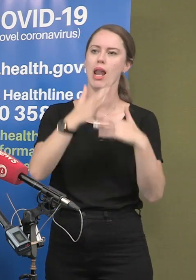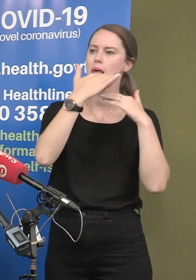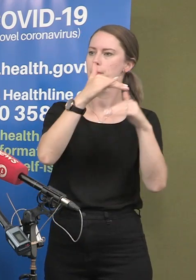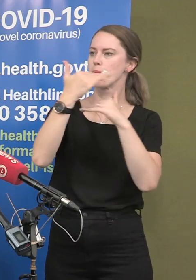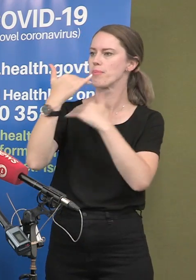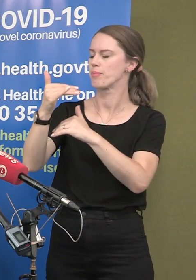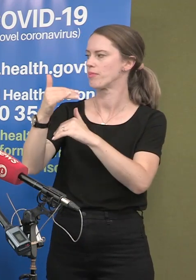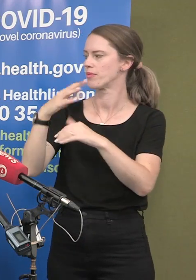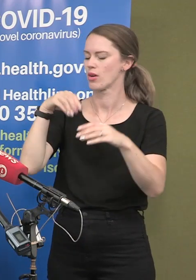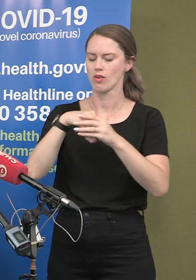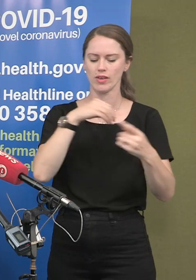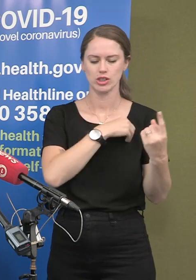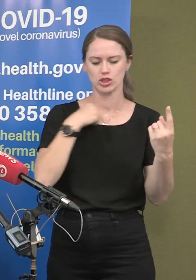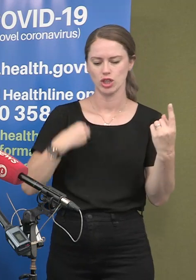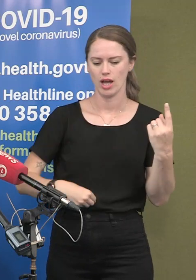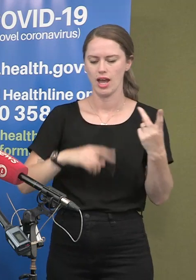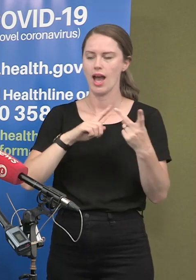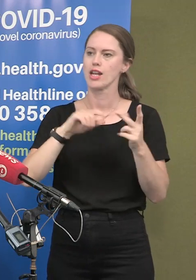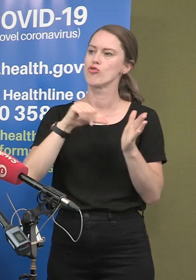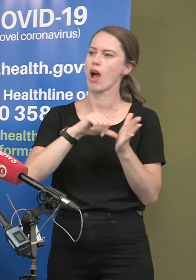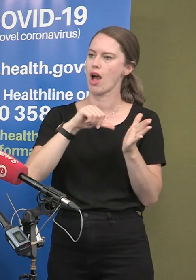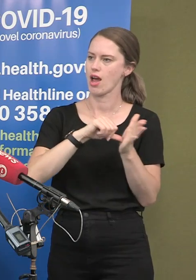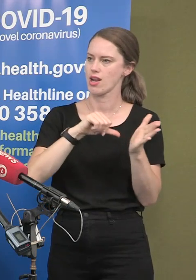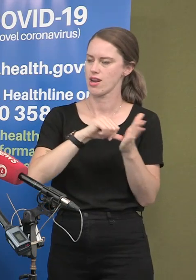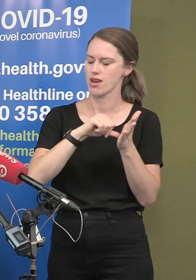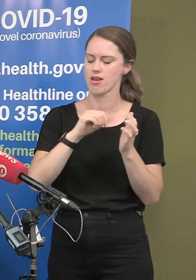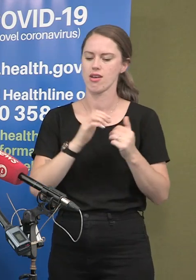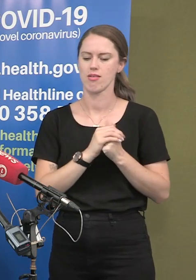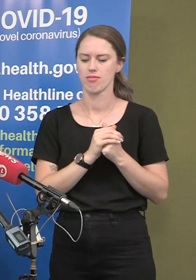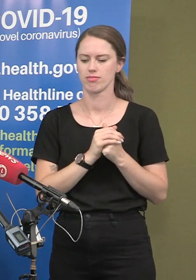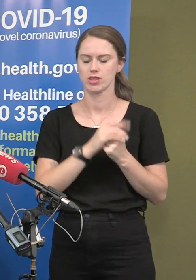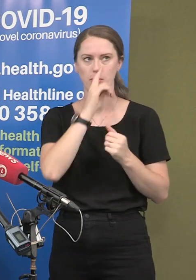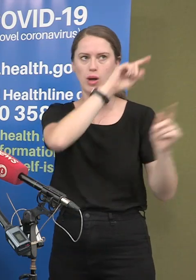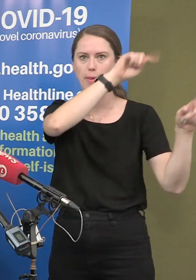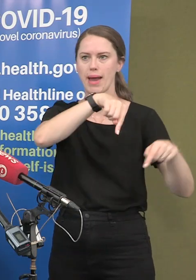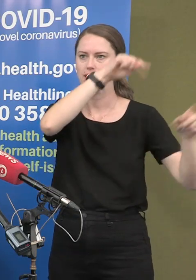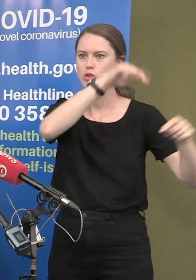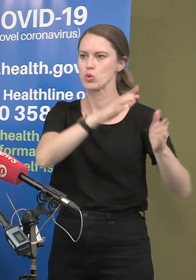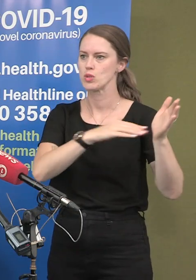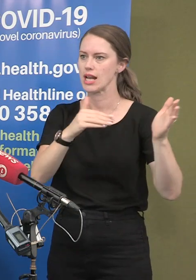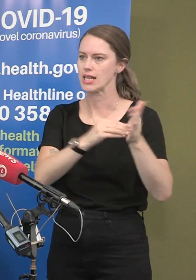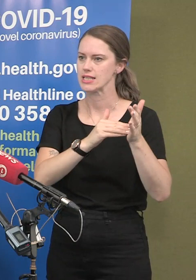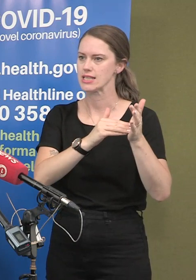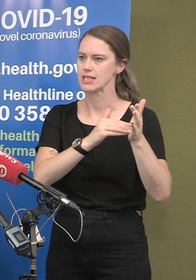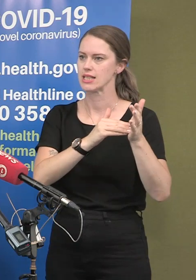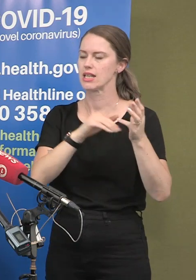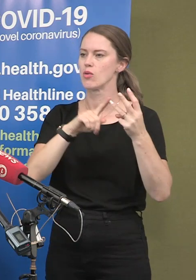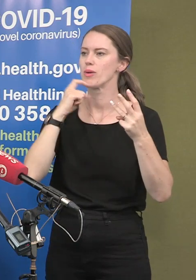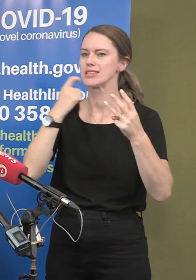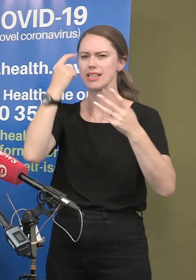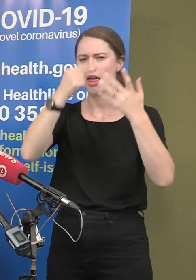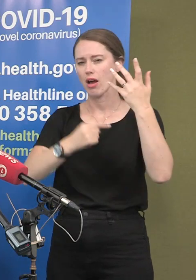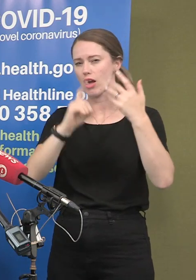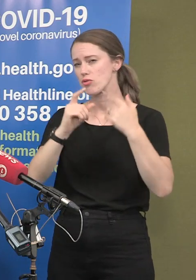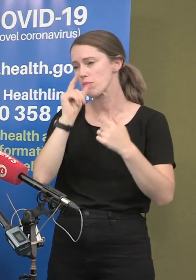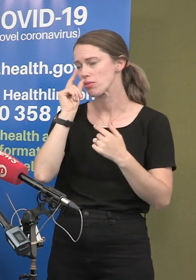involve China and Iran, people who've travelled to China and Iran, and they will also be considering any other